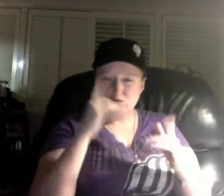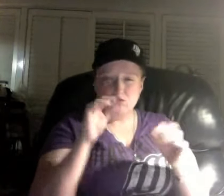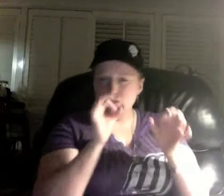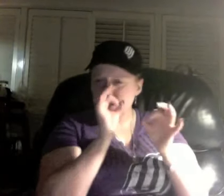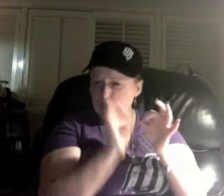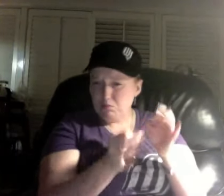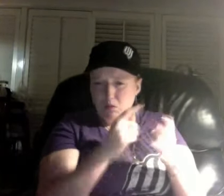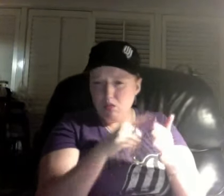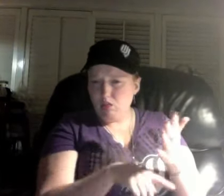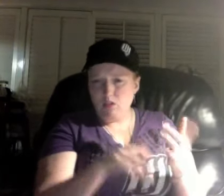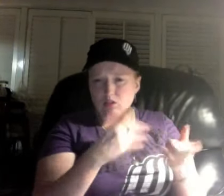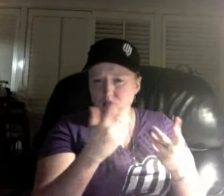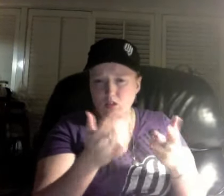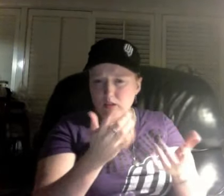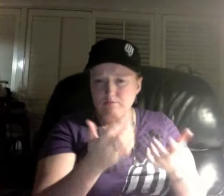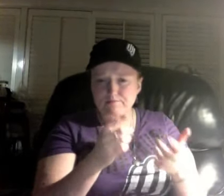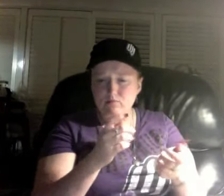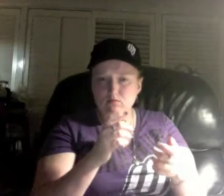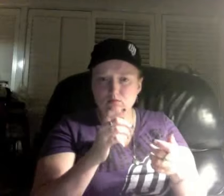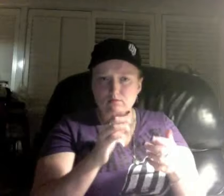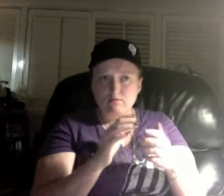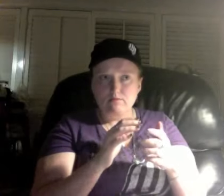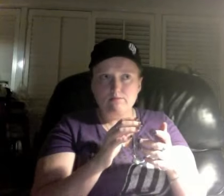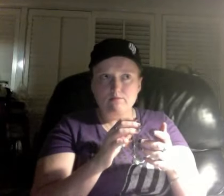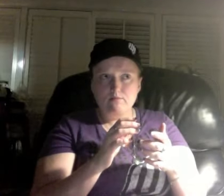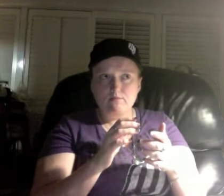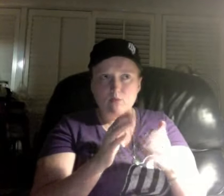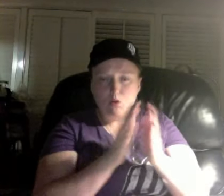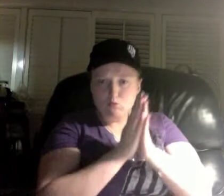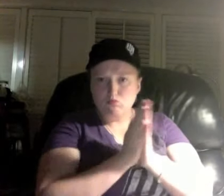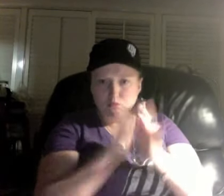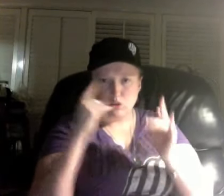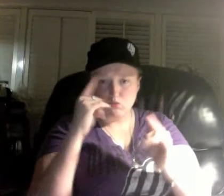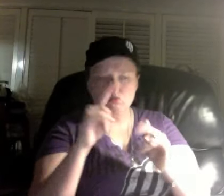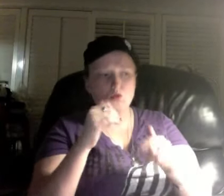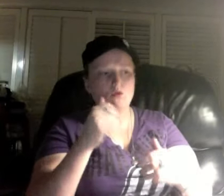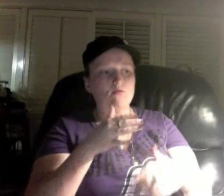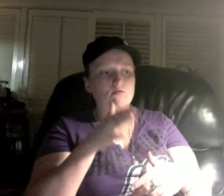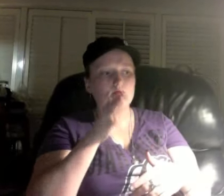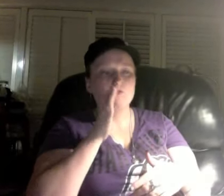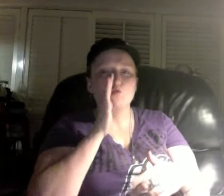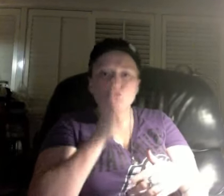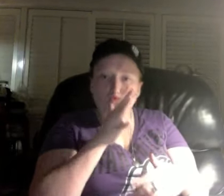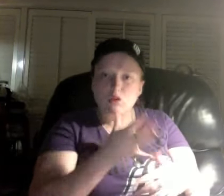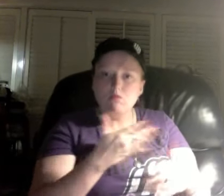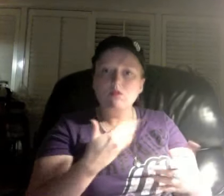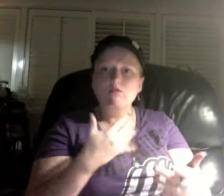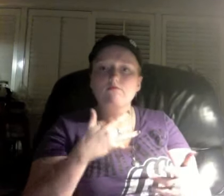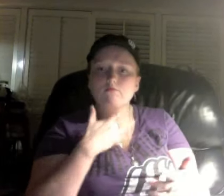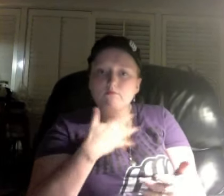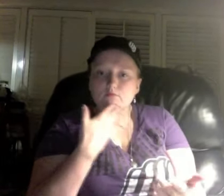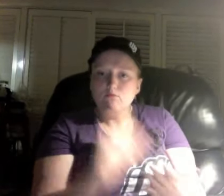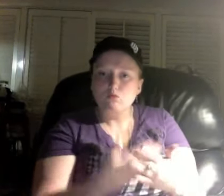And then I have my intentions, and usually something like so that all the children are safe during this